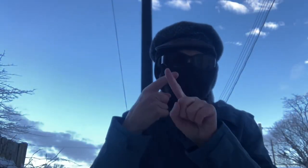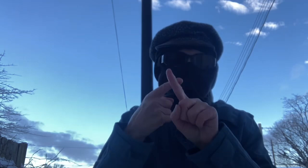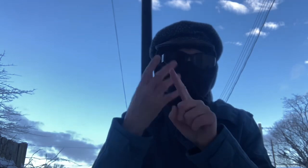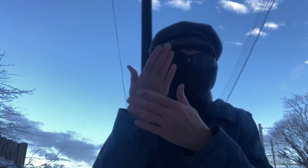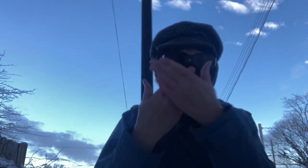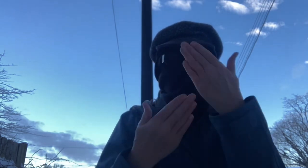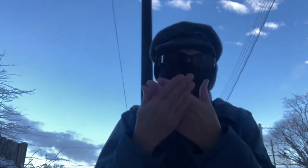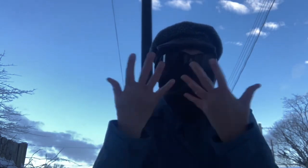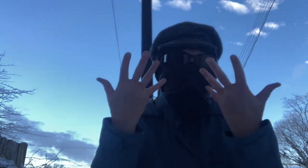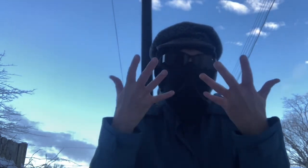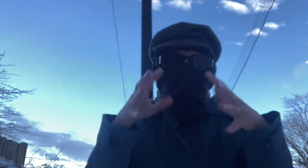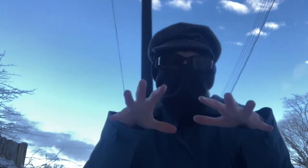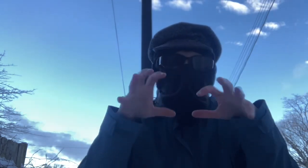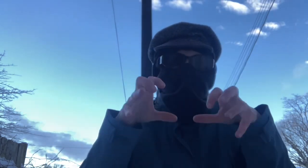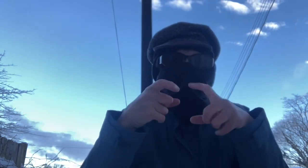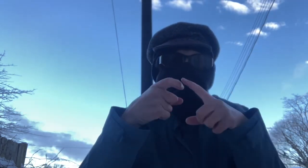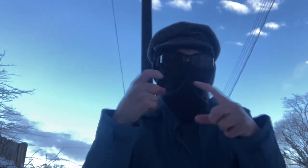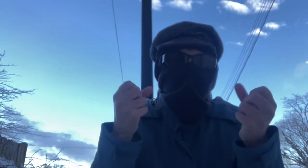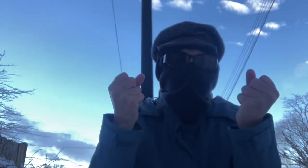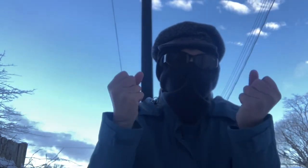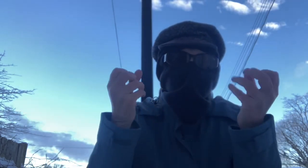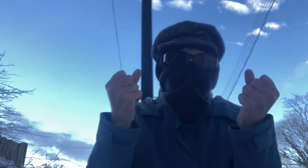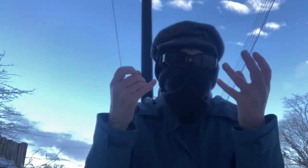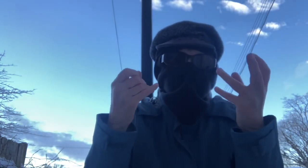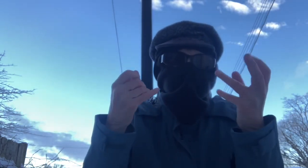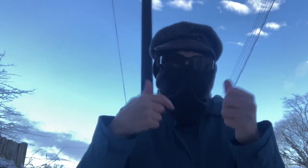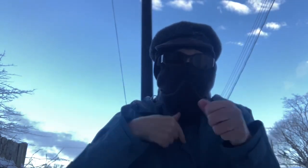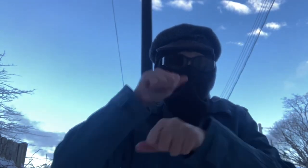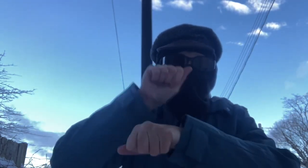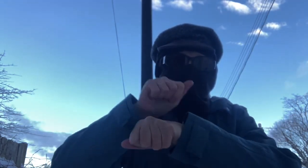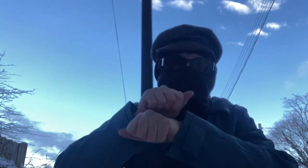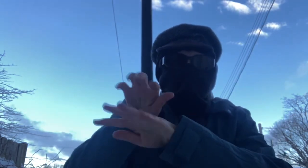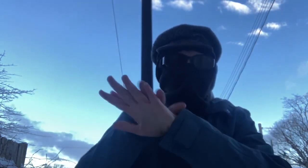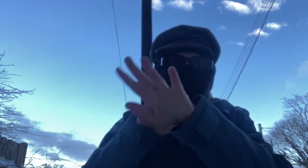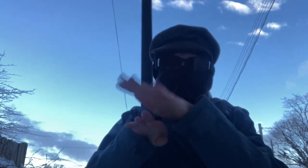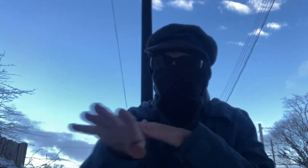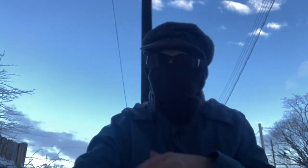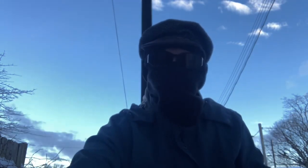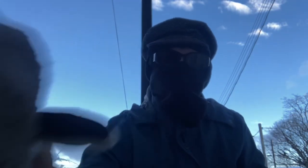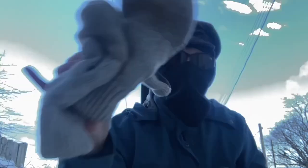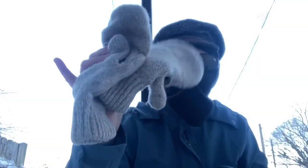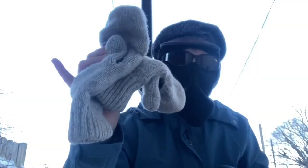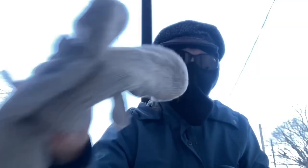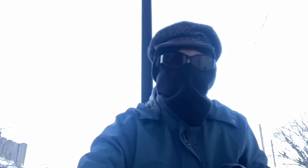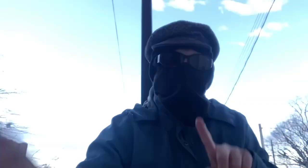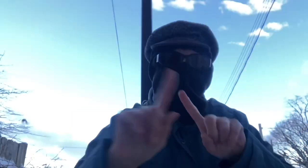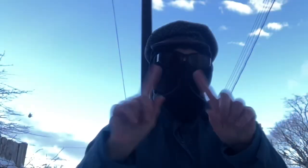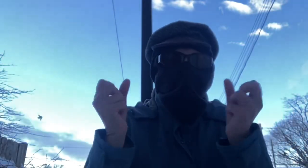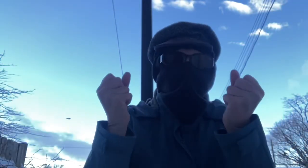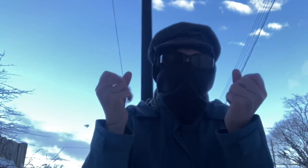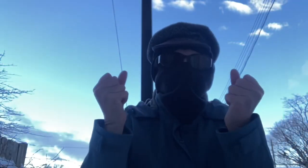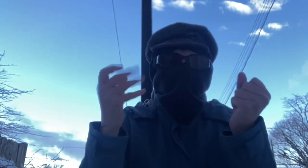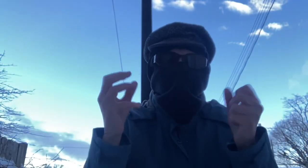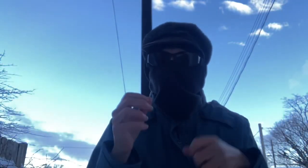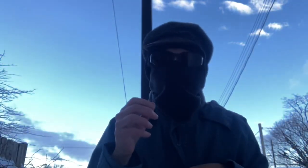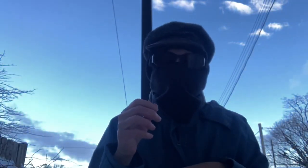Feels like 8 degrees and my hands are absolutely frozen. I had my gloves on when I was working, but I took them